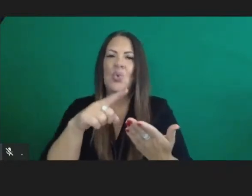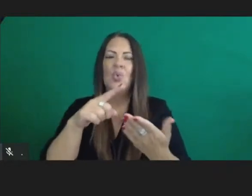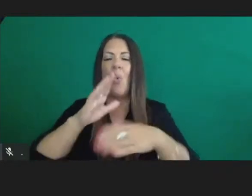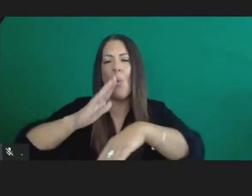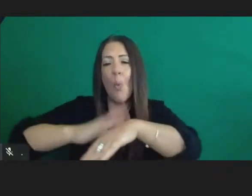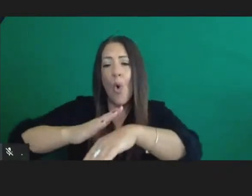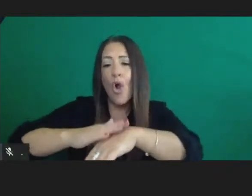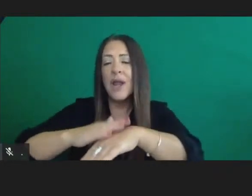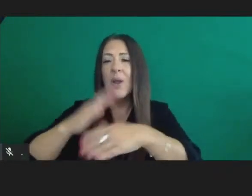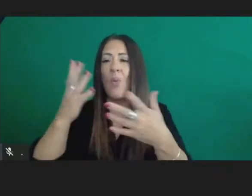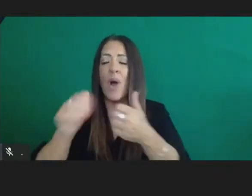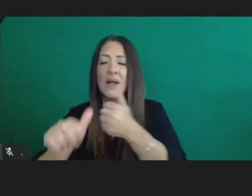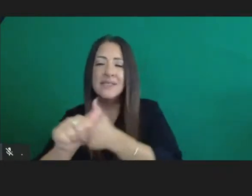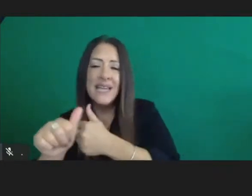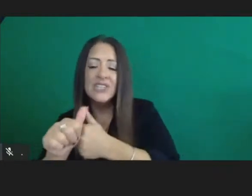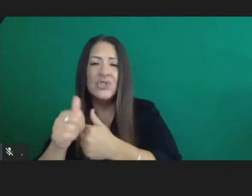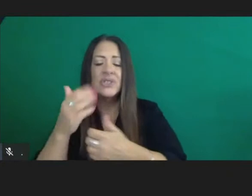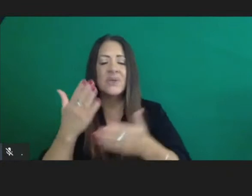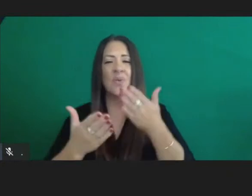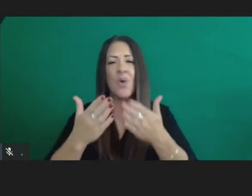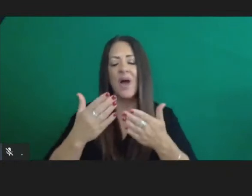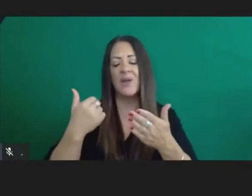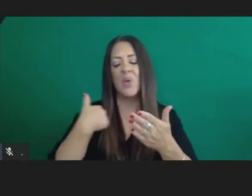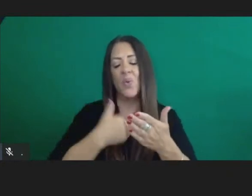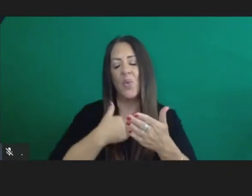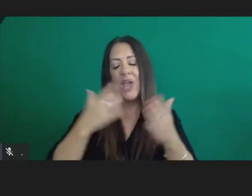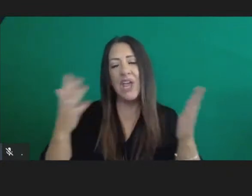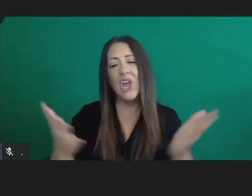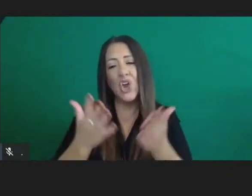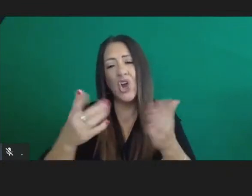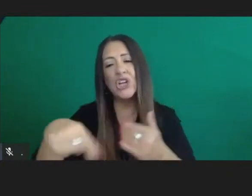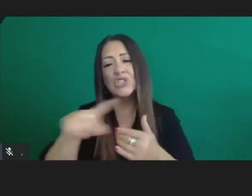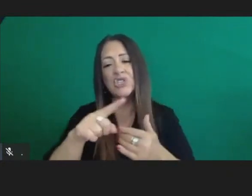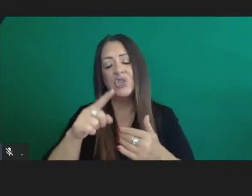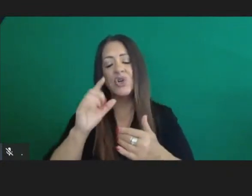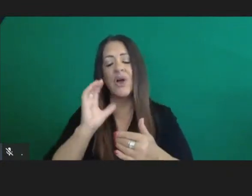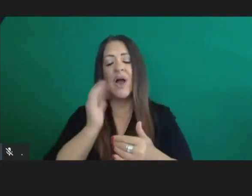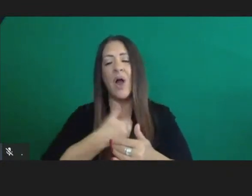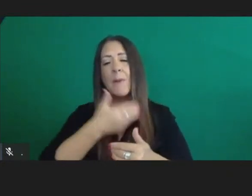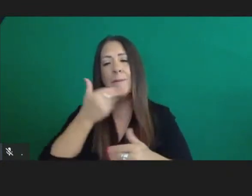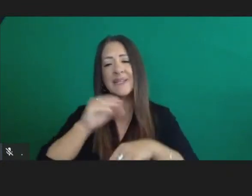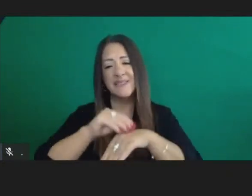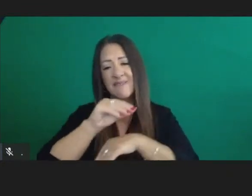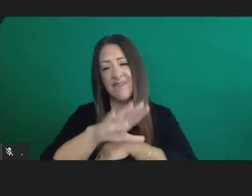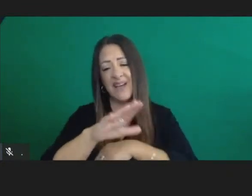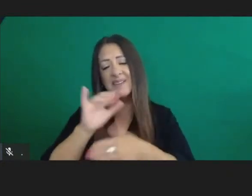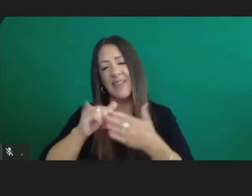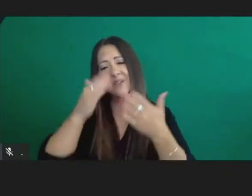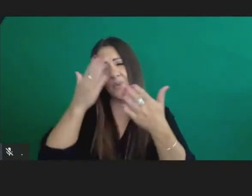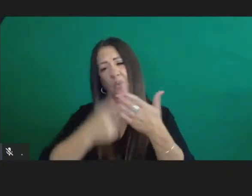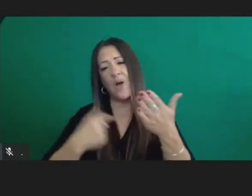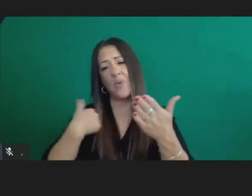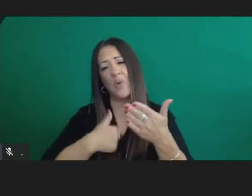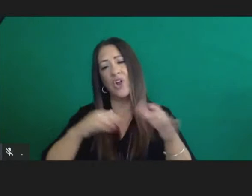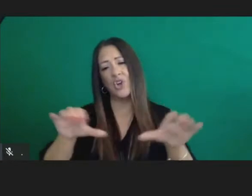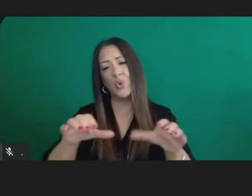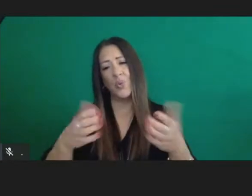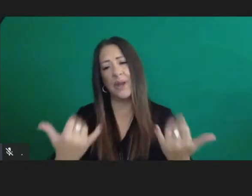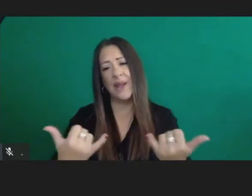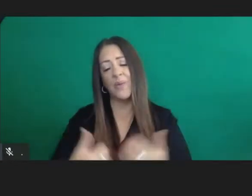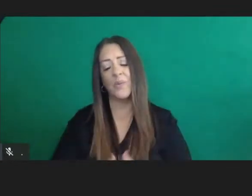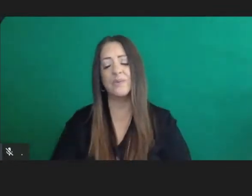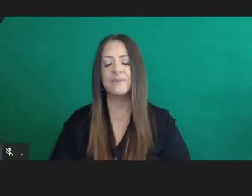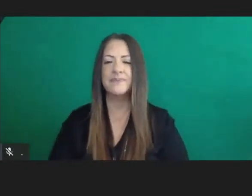why we recommend strongly that we do Halloween differently than we have in the past. Angela Hart, Kaiser Health